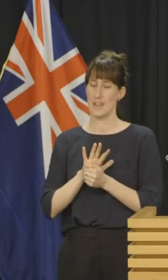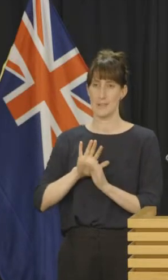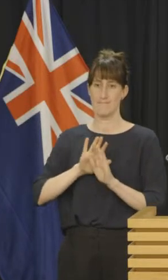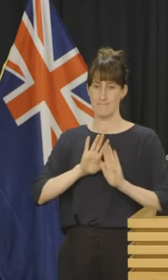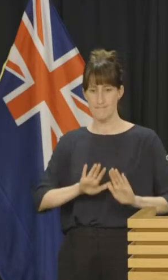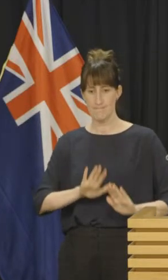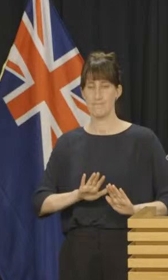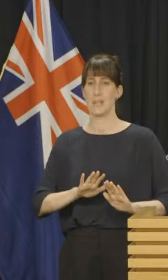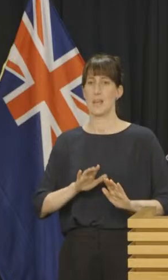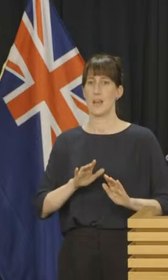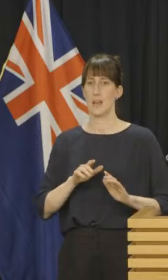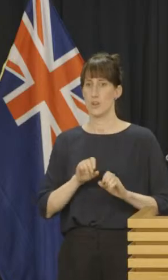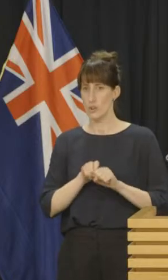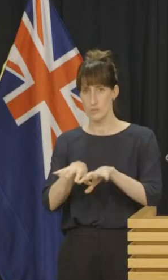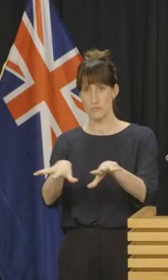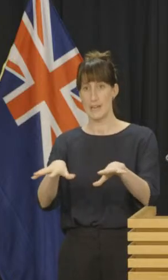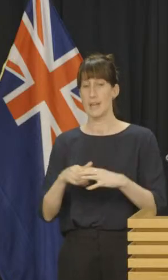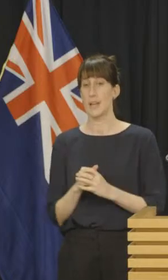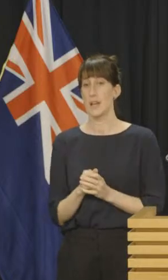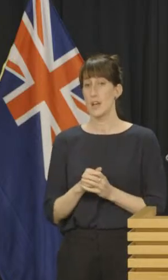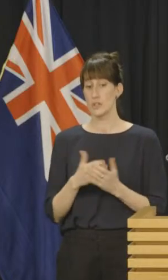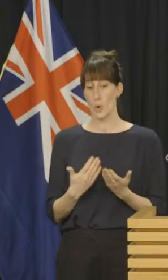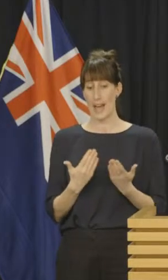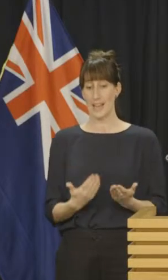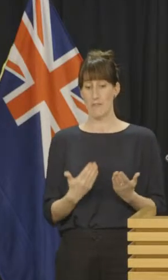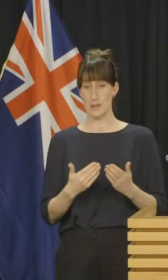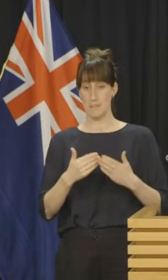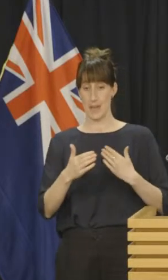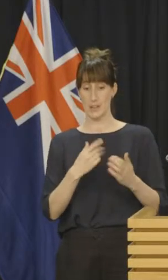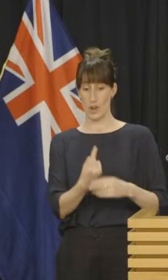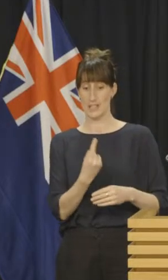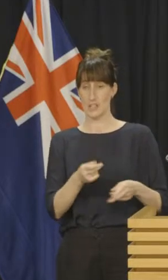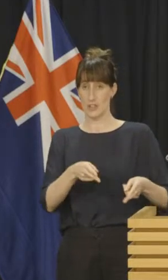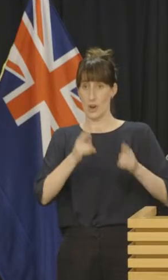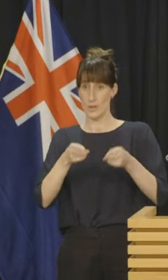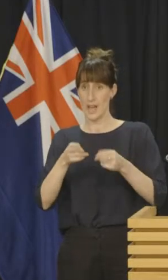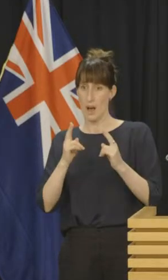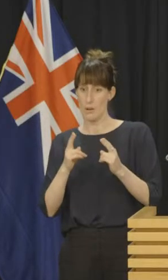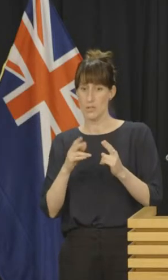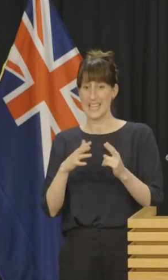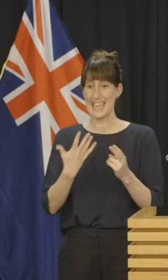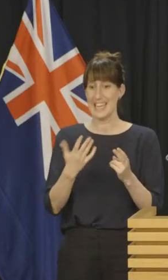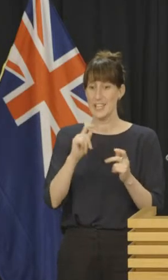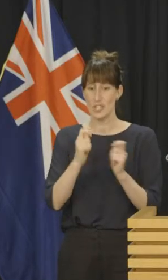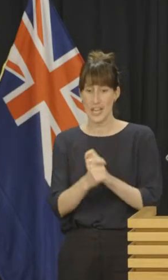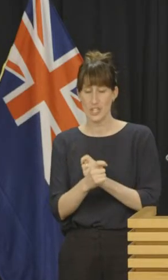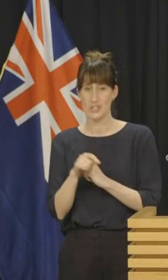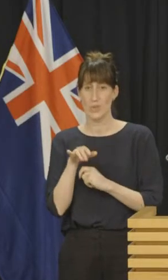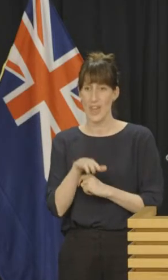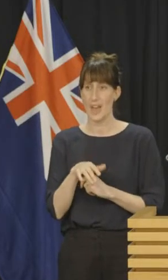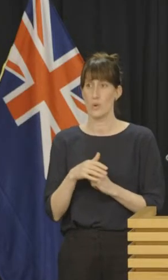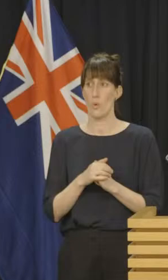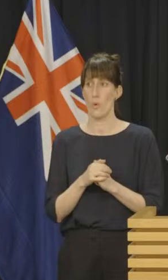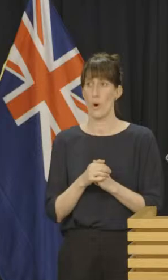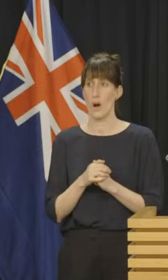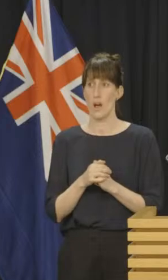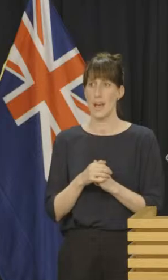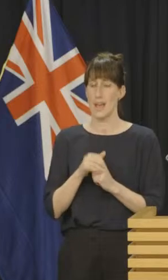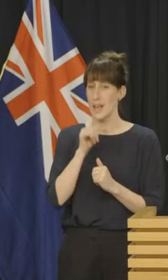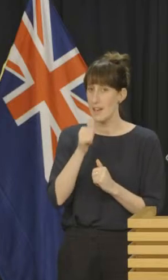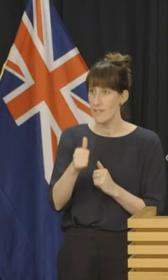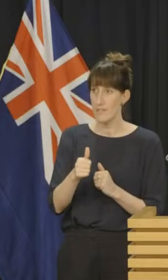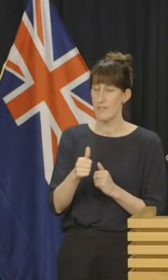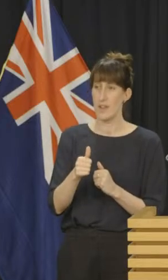developments, either changes to our current managed isolation and quarantine facility protocols or extension into private